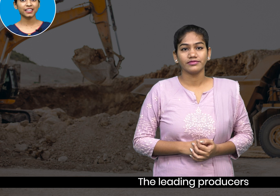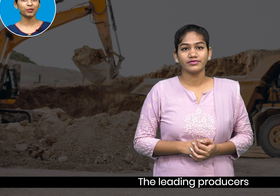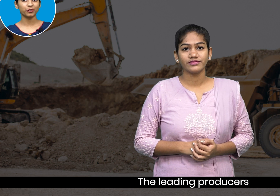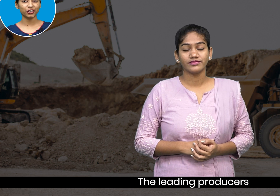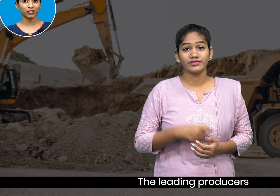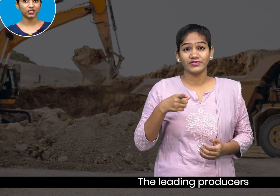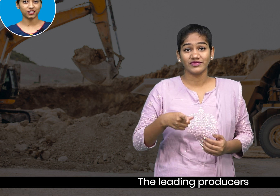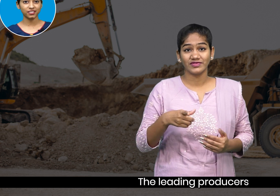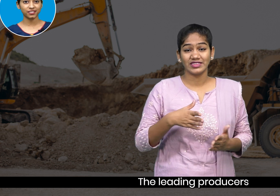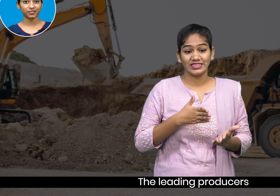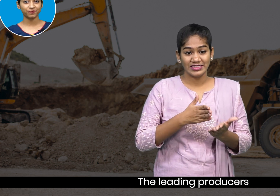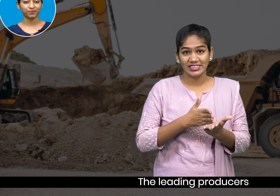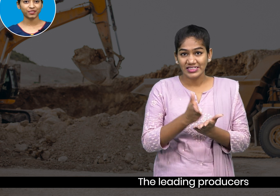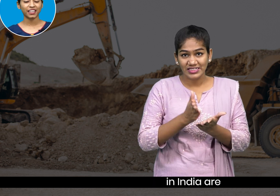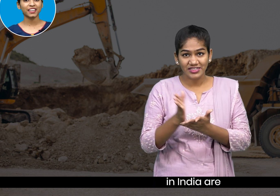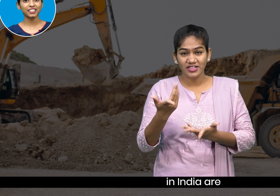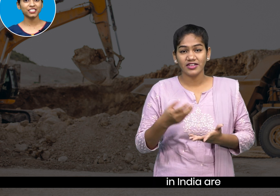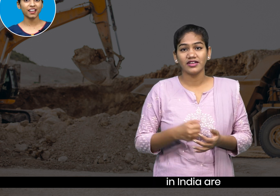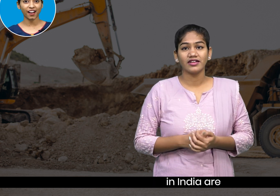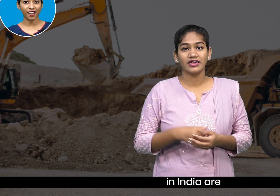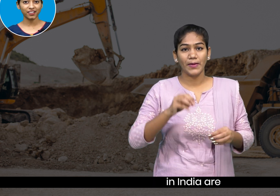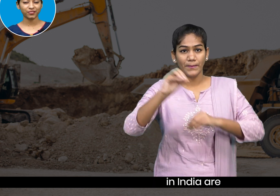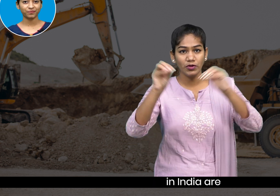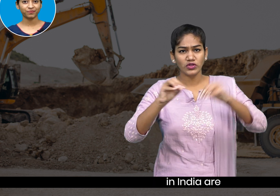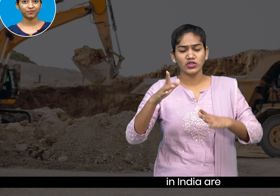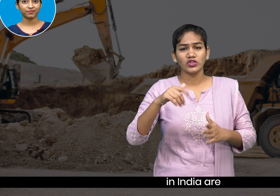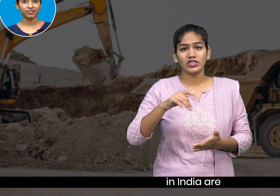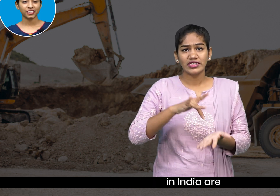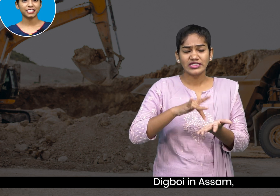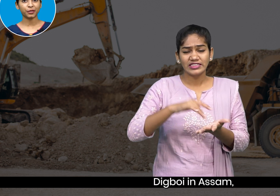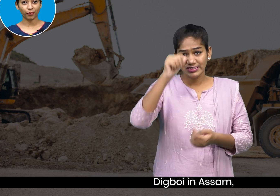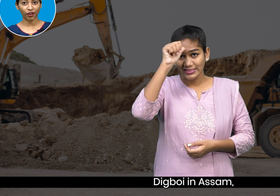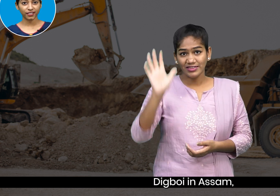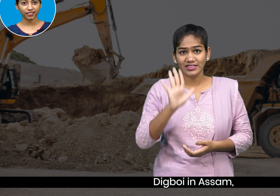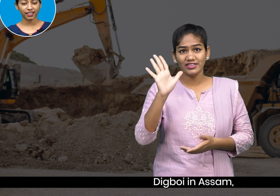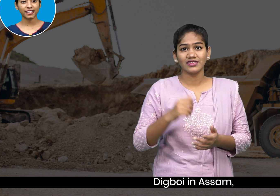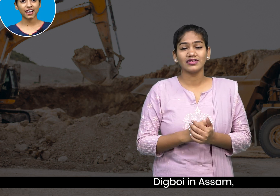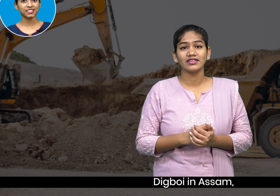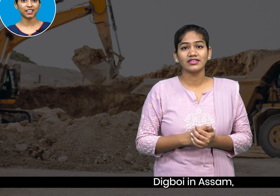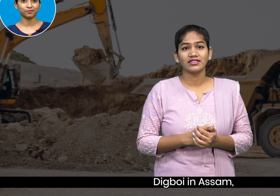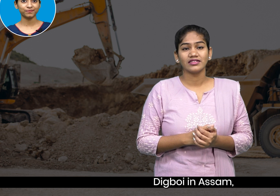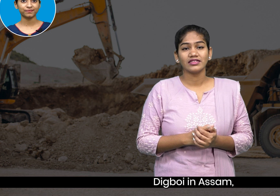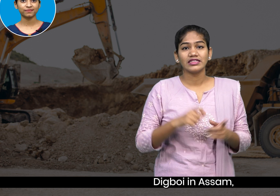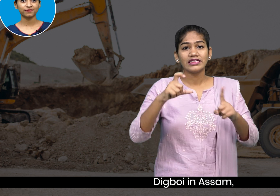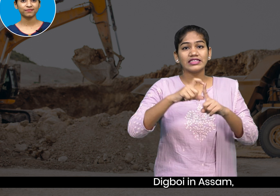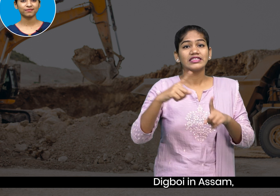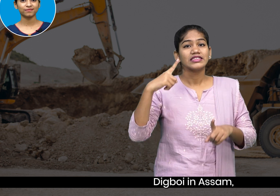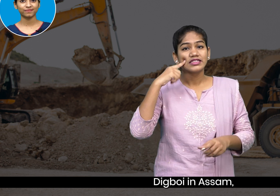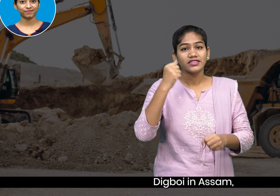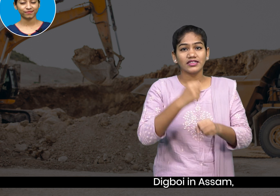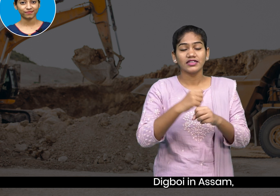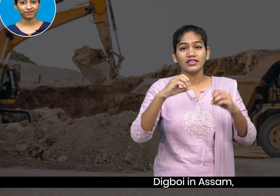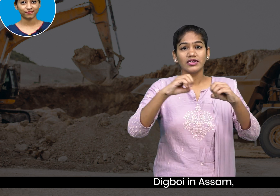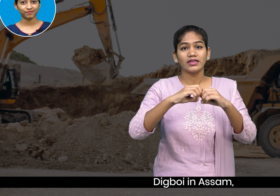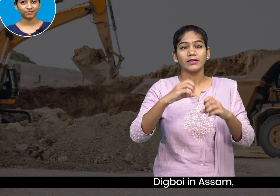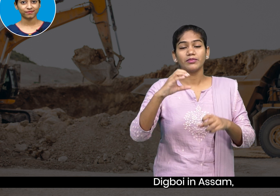The leading producers in India are Digboy in Assam,